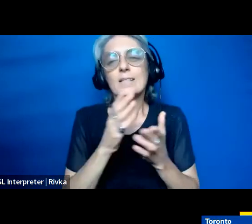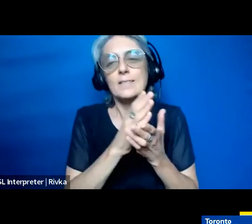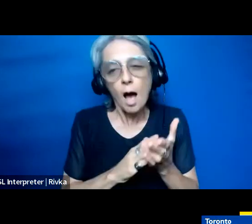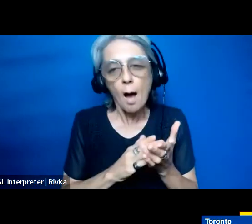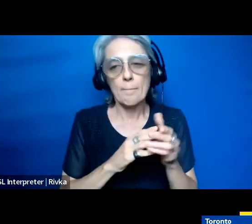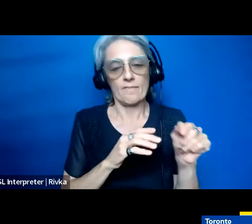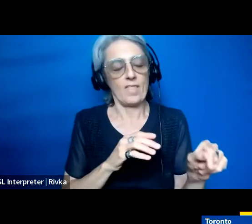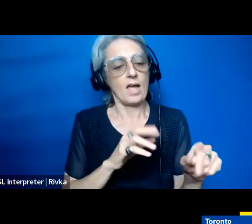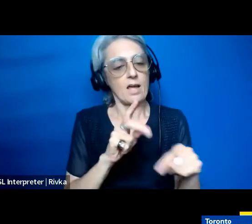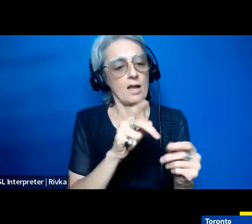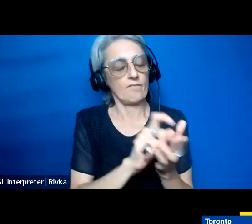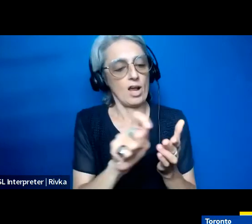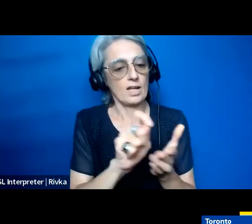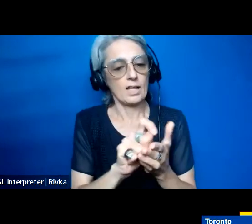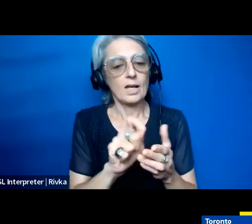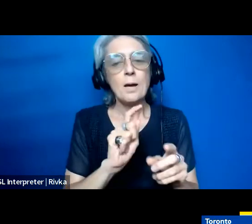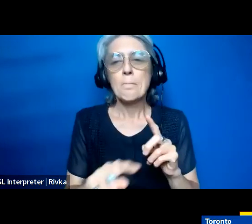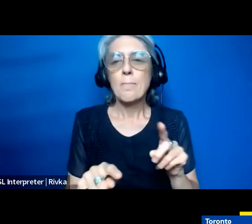so much chased